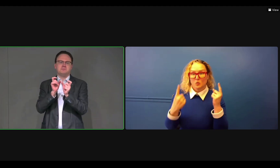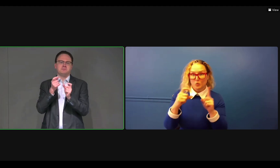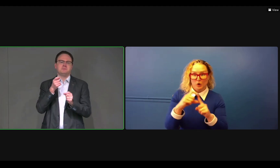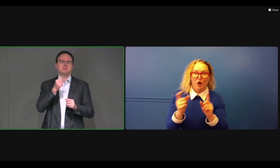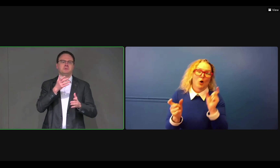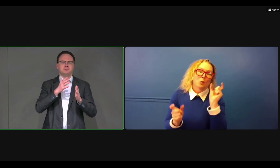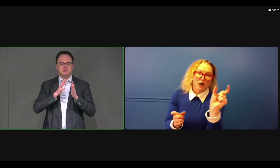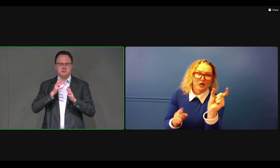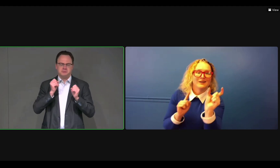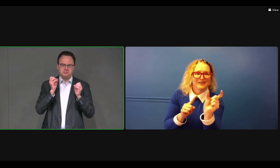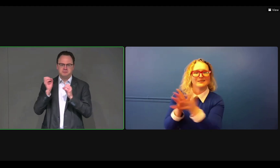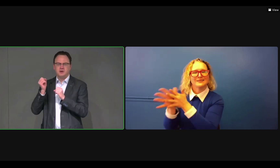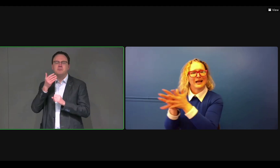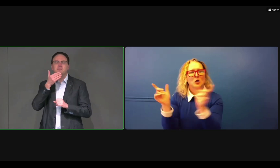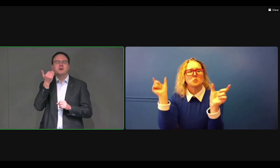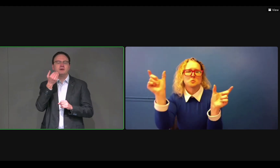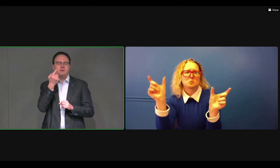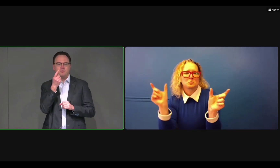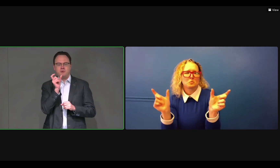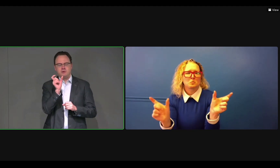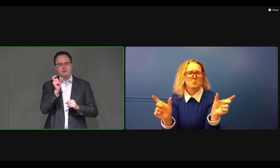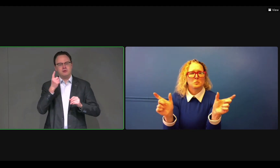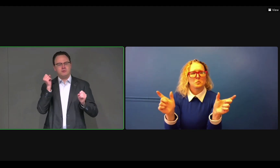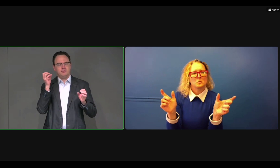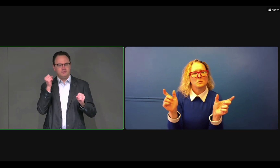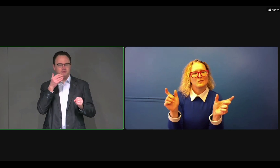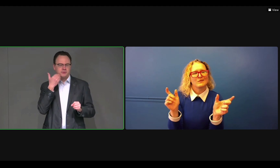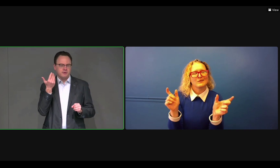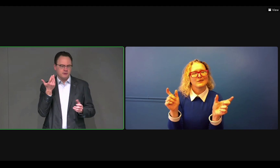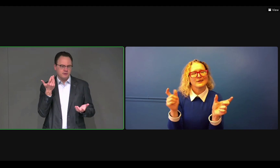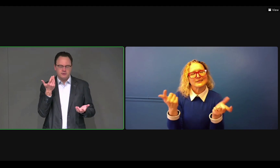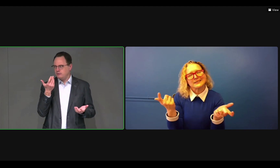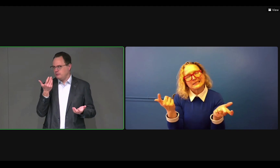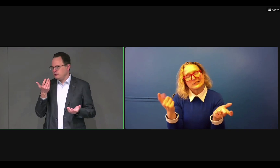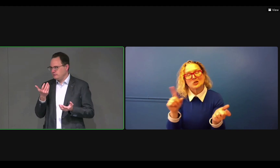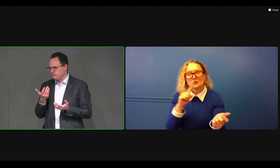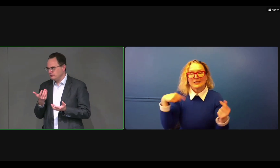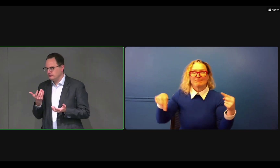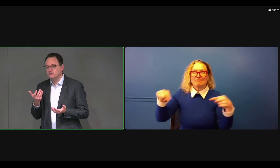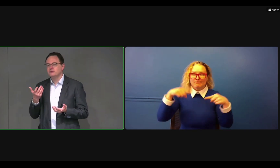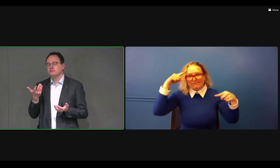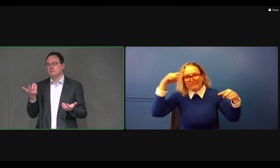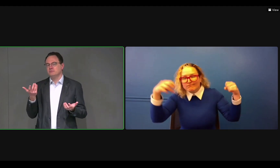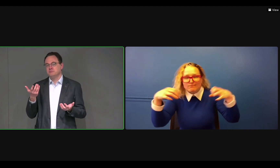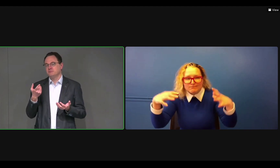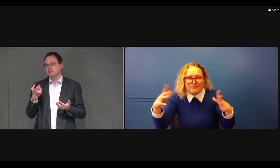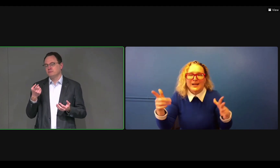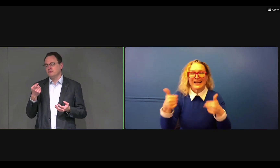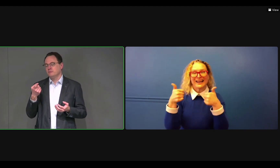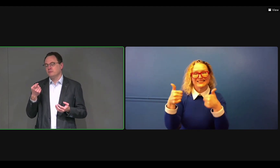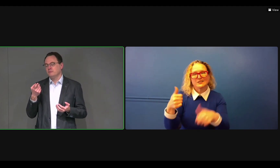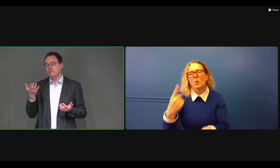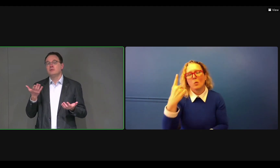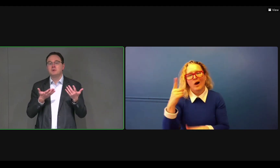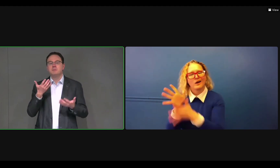tried to honor the meaning of the word and the translation the best that we could when we were doing so.